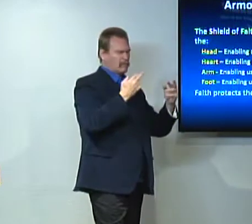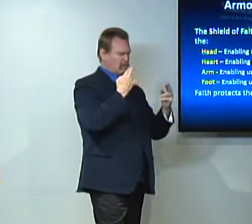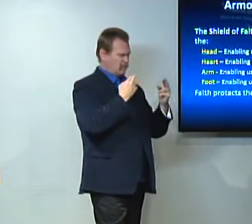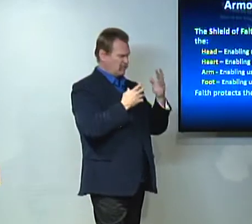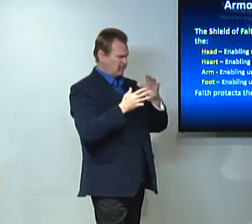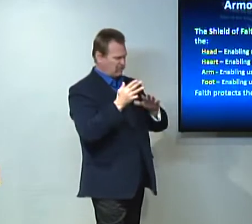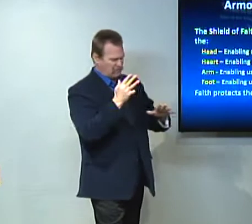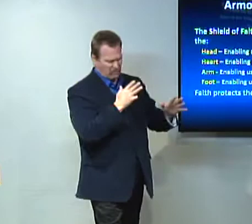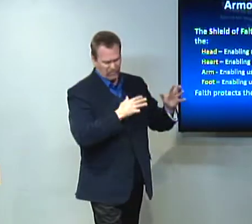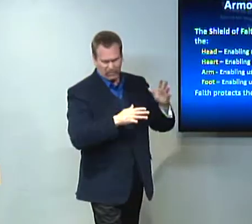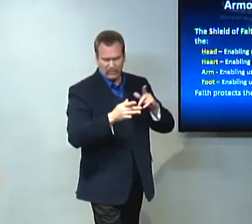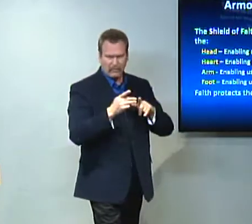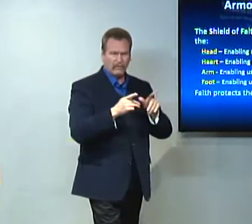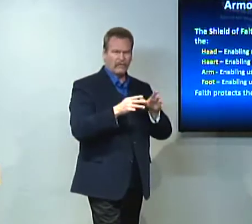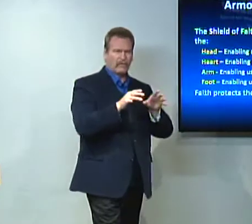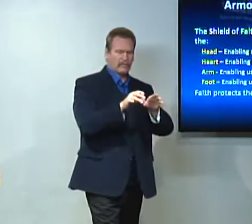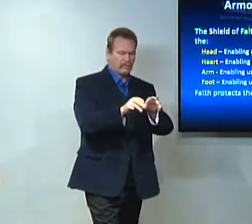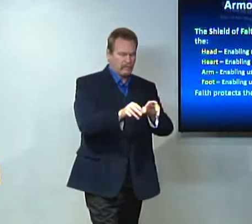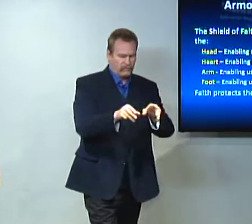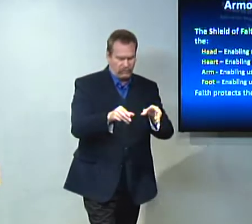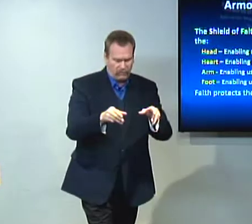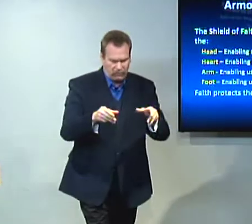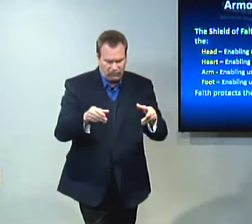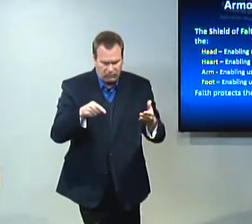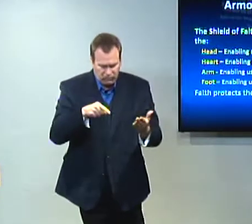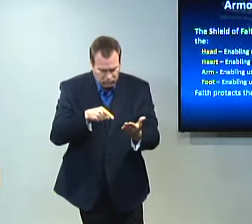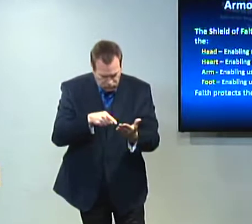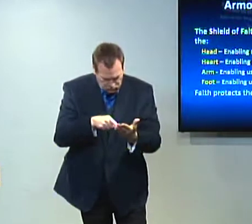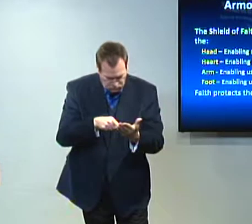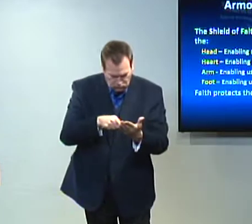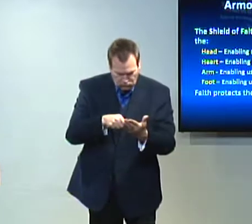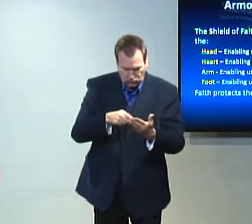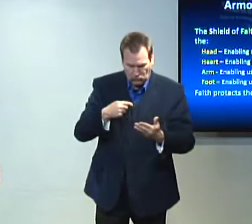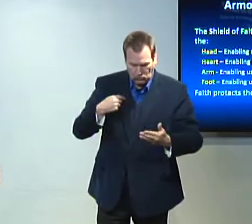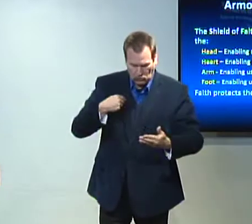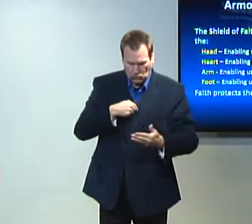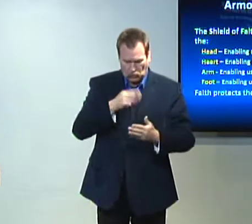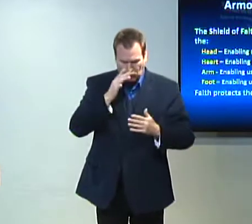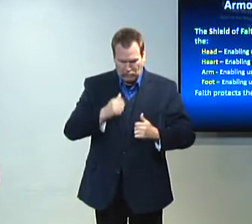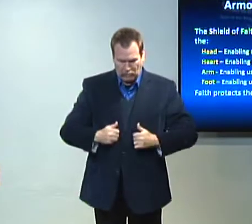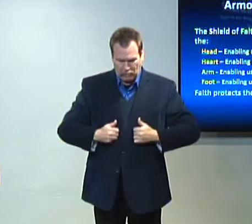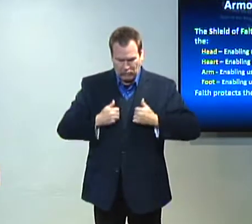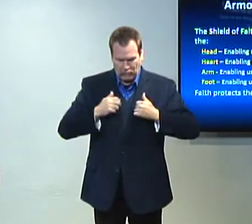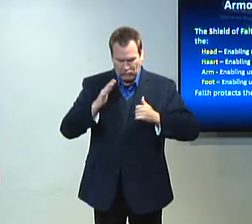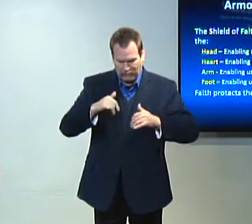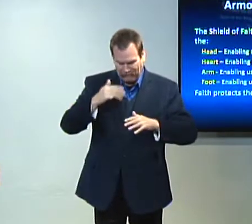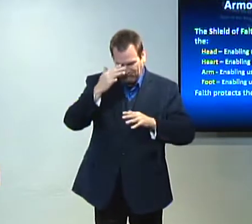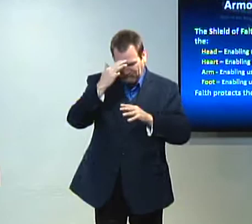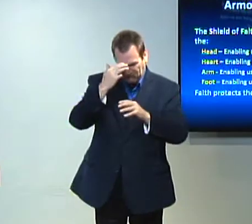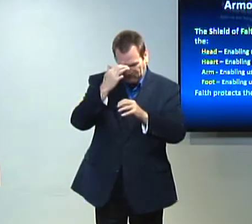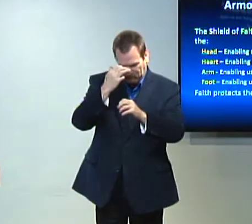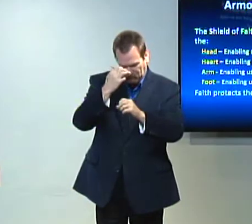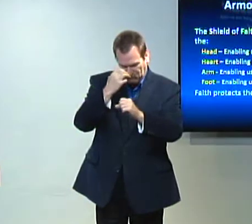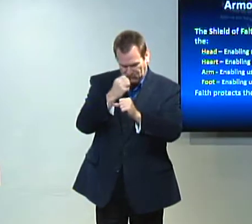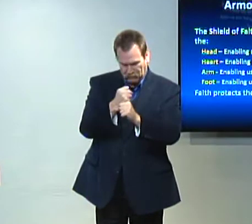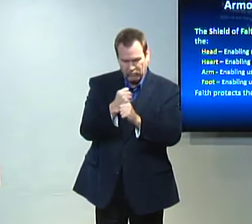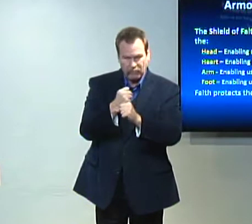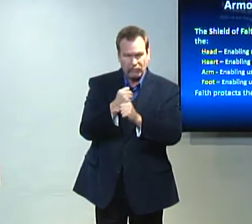of the Catholic Church, and he began to read the letters of Paul, and he read, "We must live